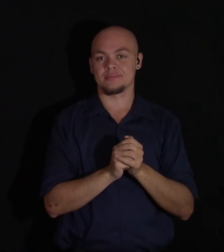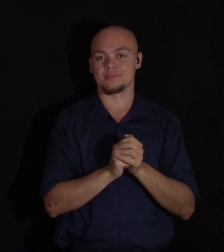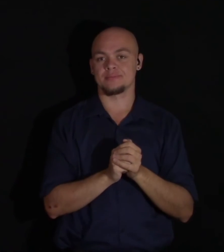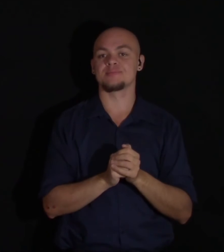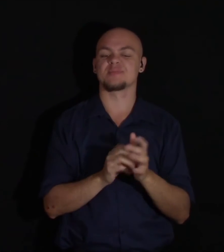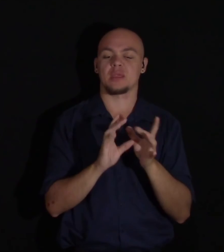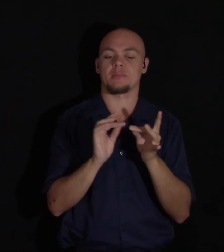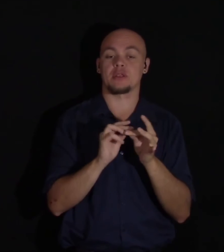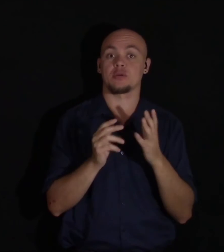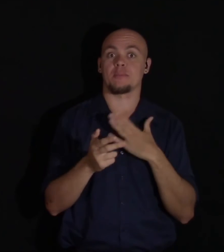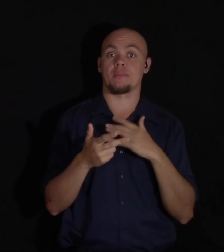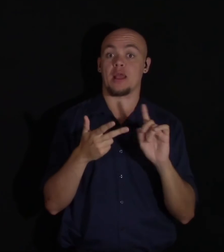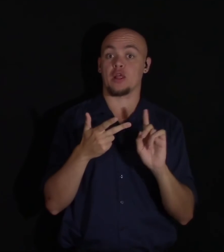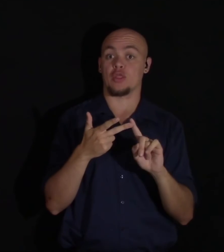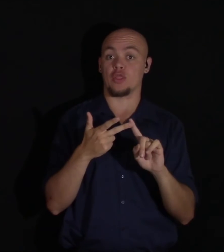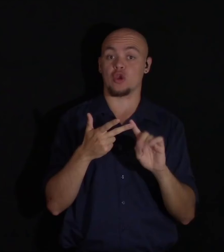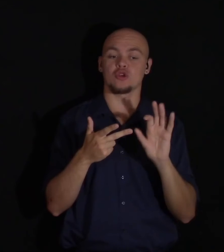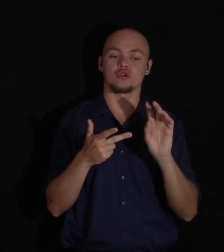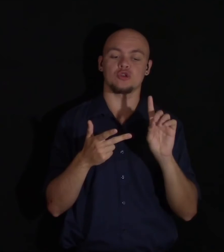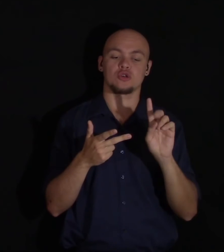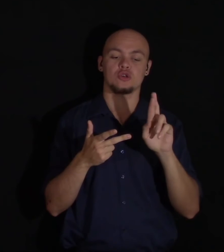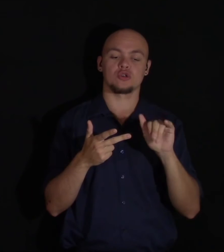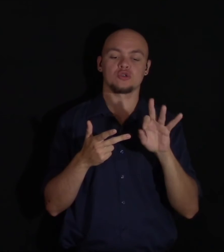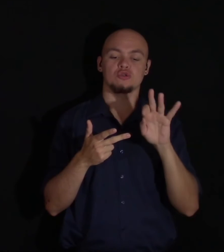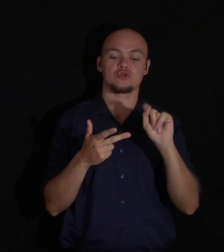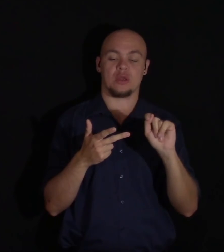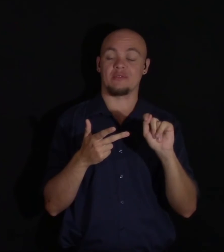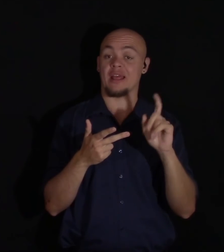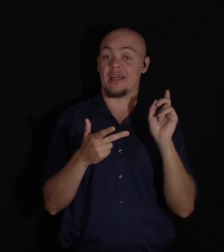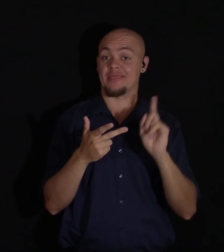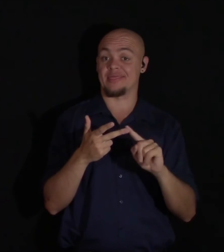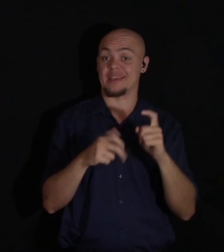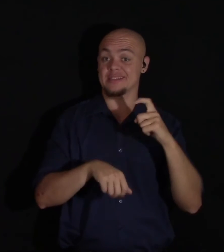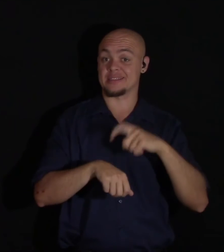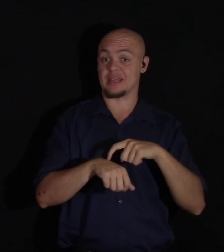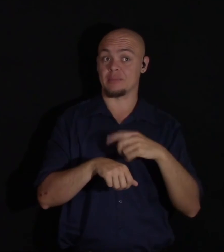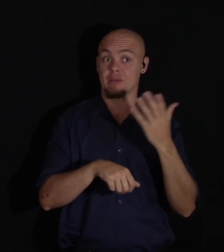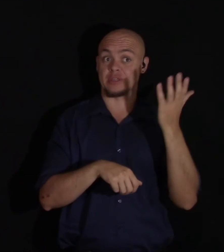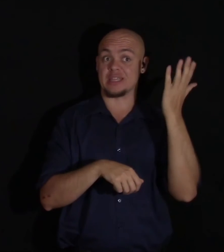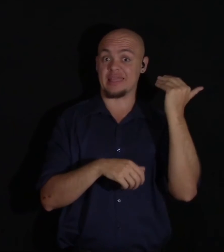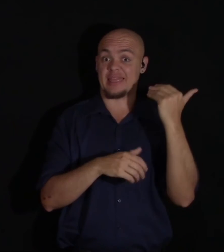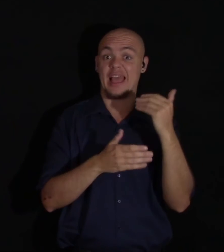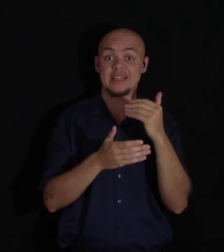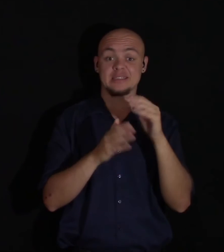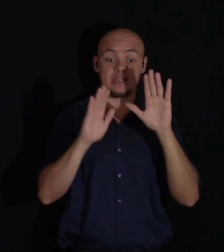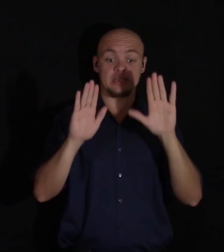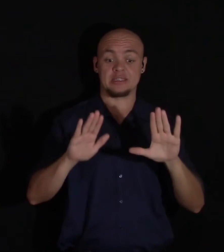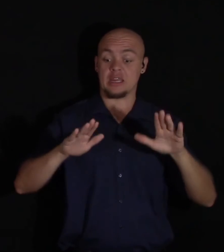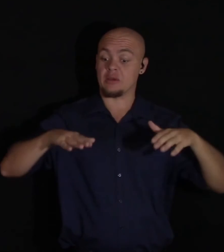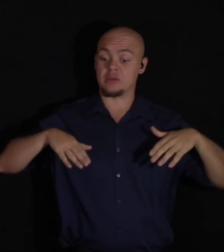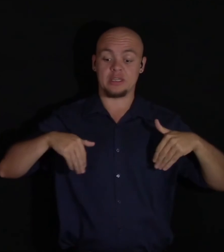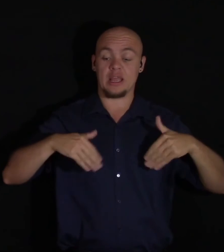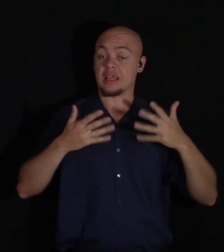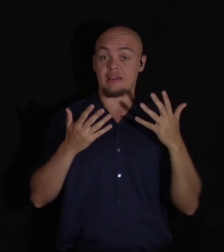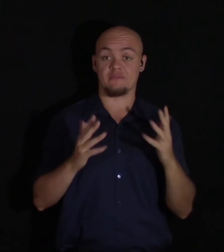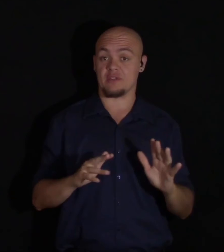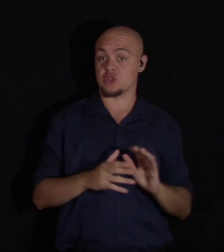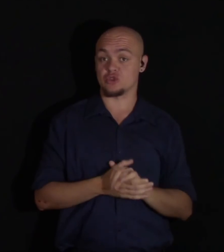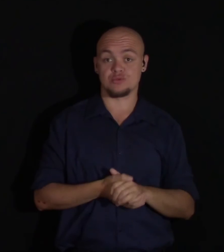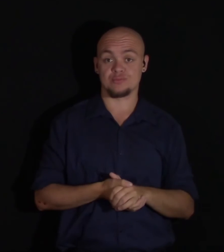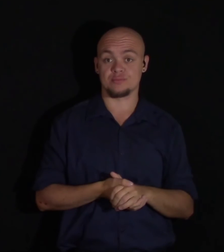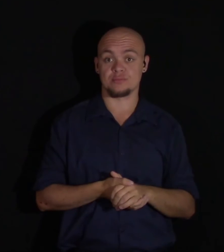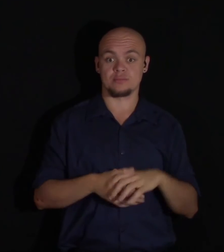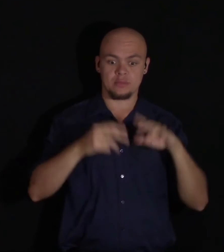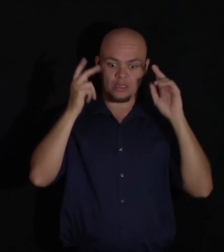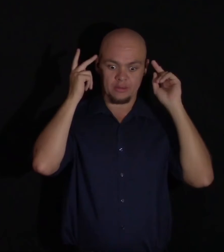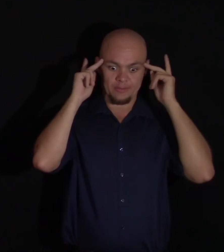my third draft. By this time, it was last Sunday, and it still wasn't done yet.